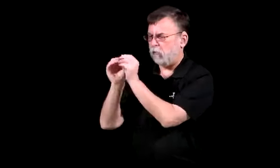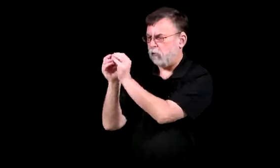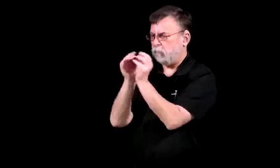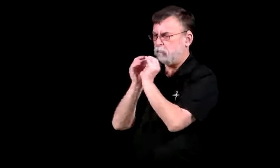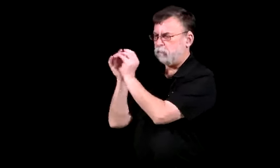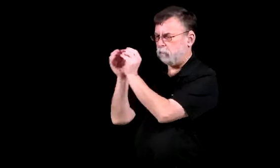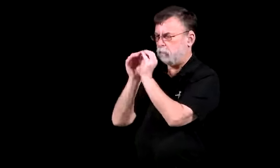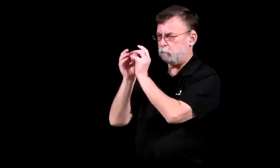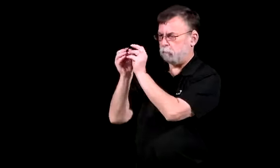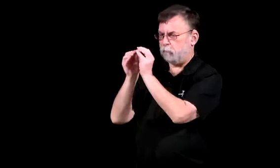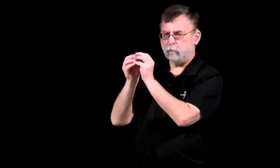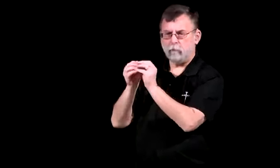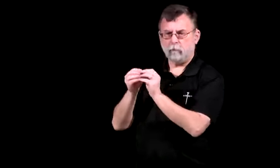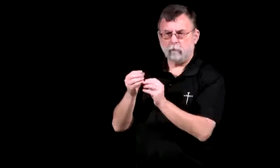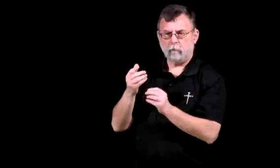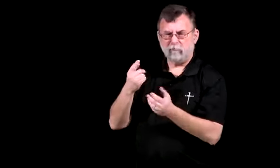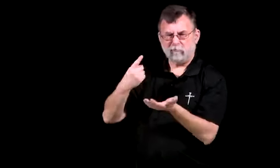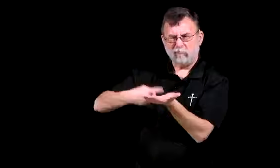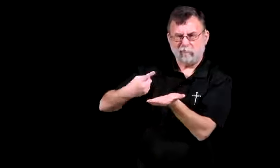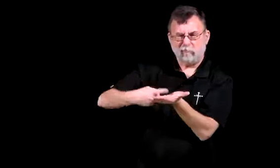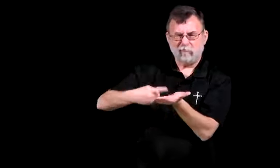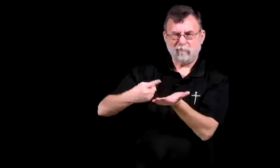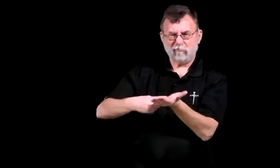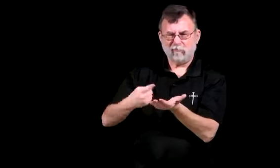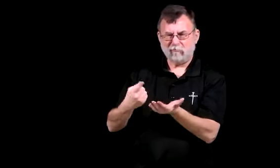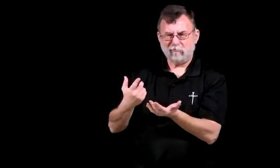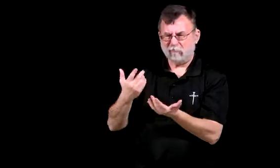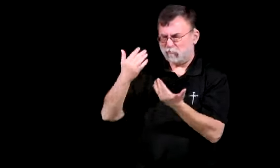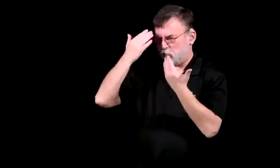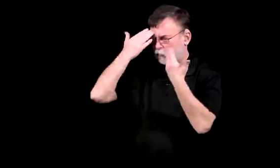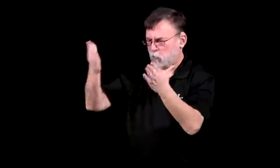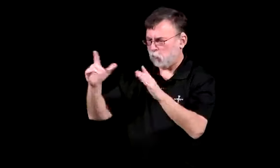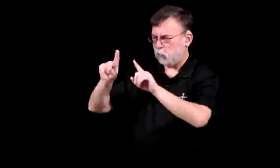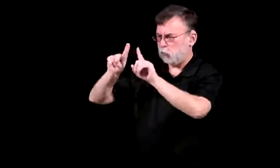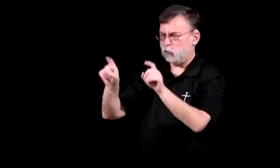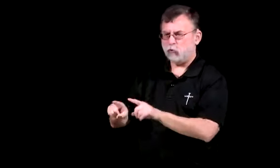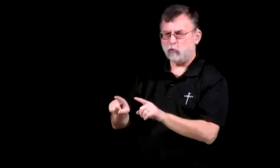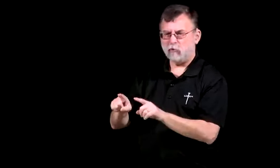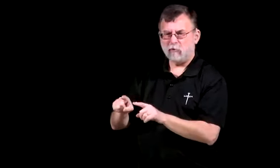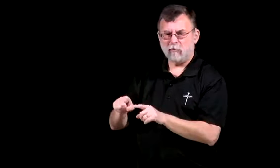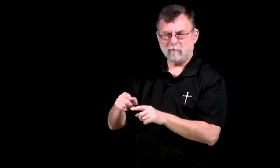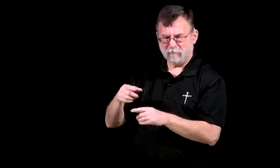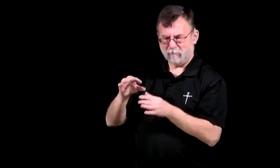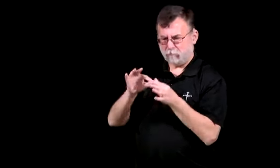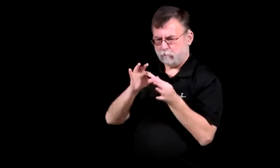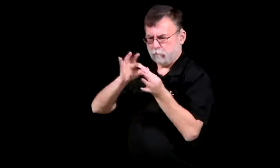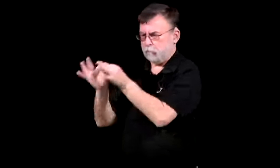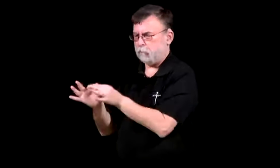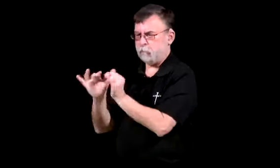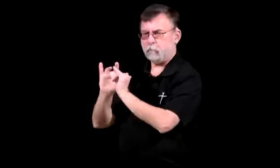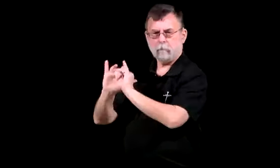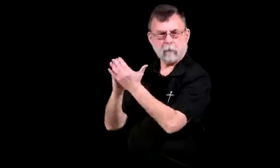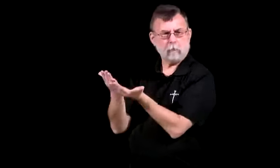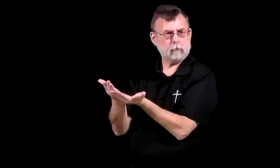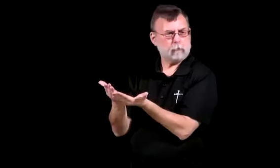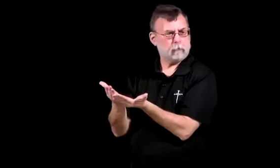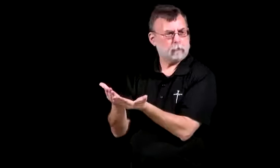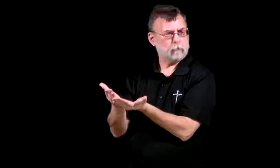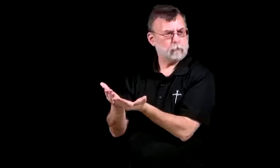See, Shannon sees a group that's kind of arguing or in a heated discussion because they're